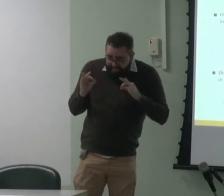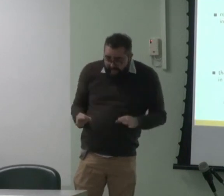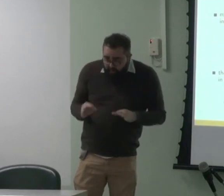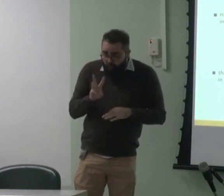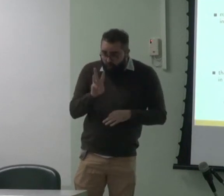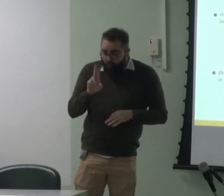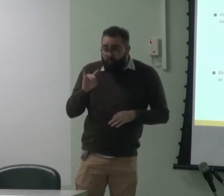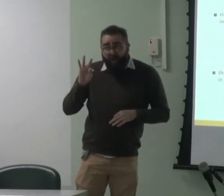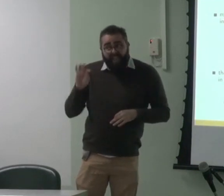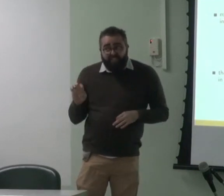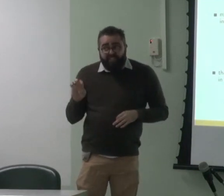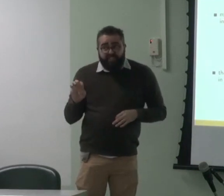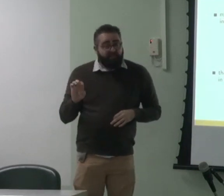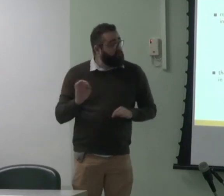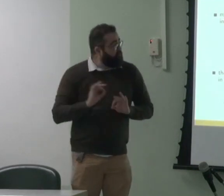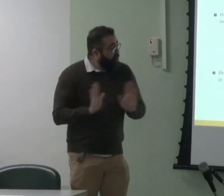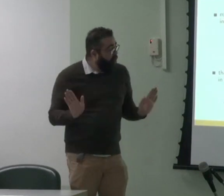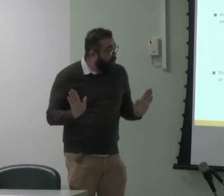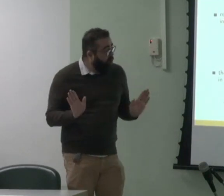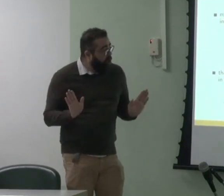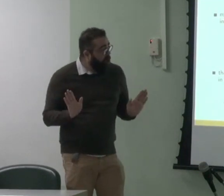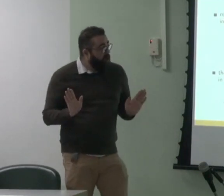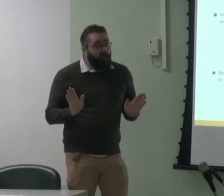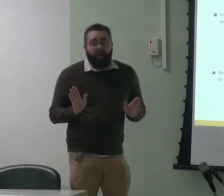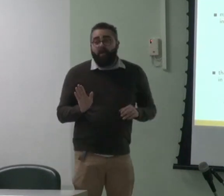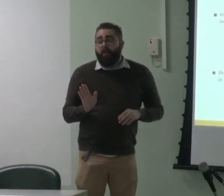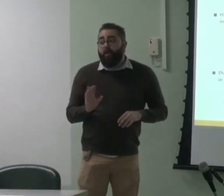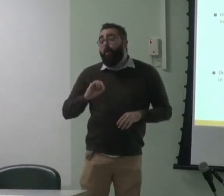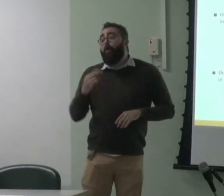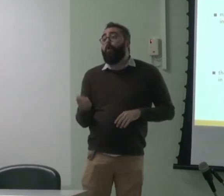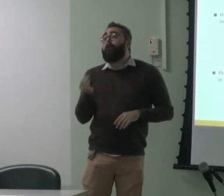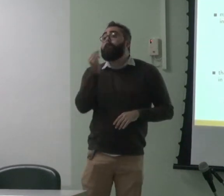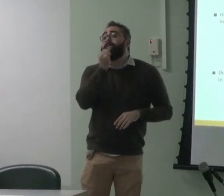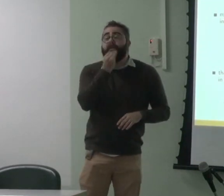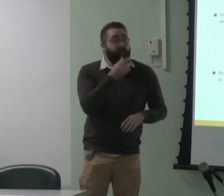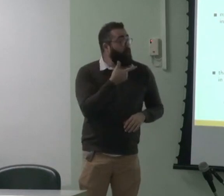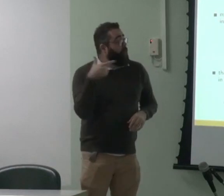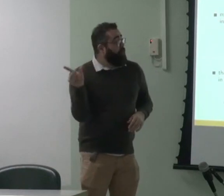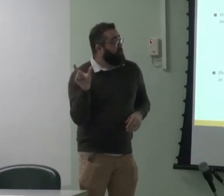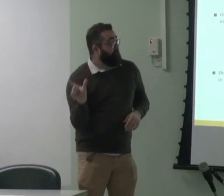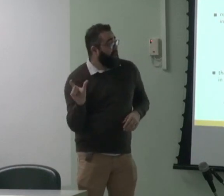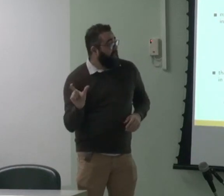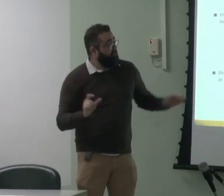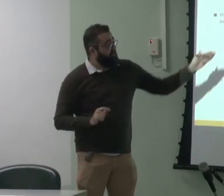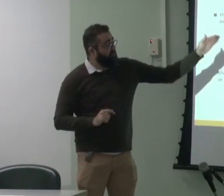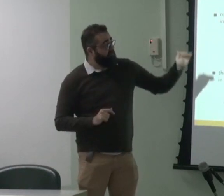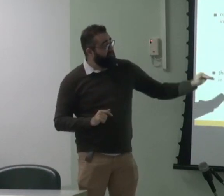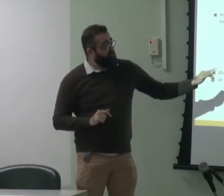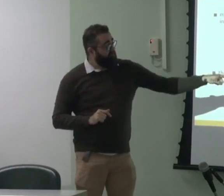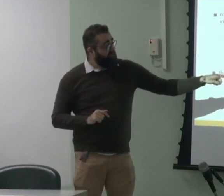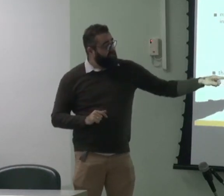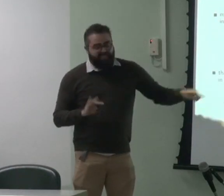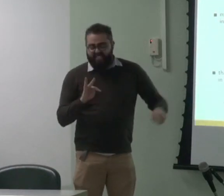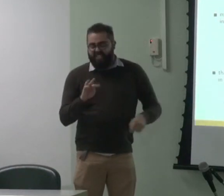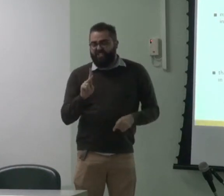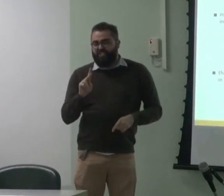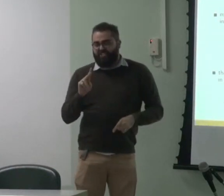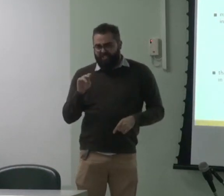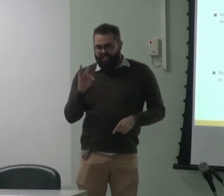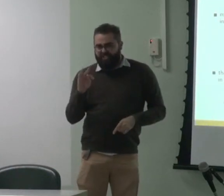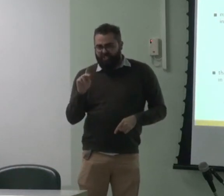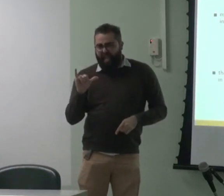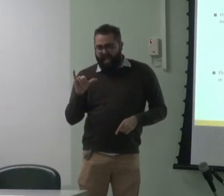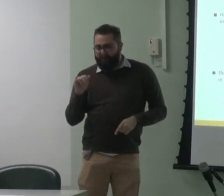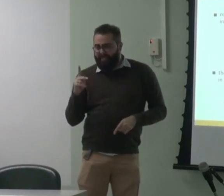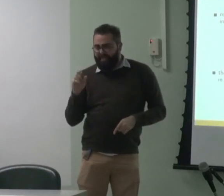lemma, as well road is a form of right, and rights is third singular present form of